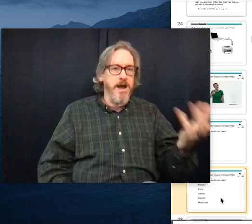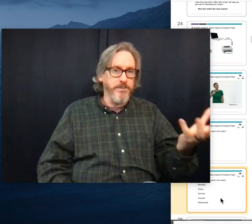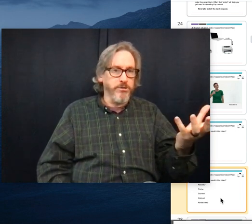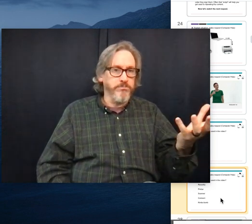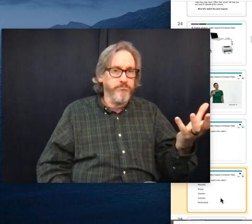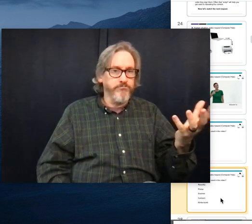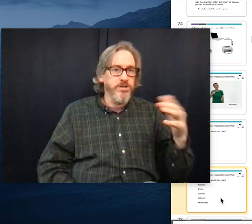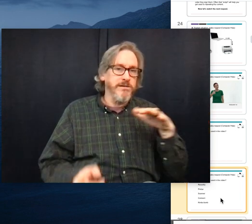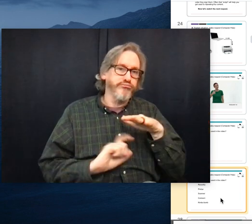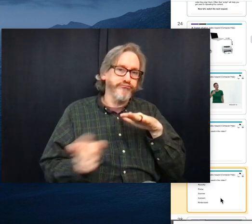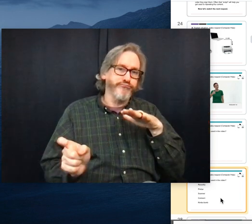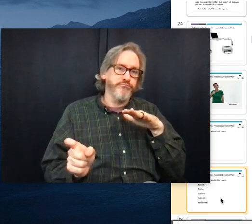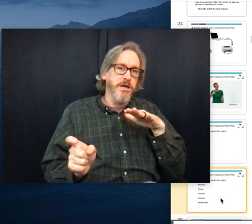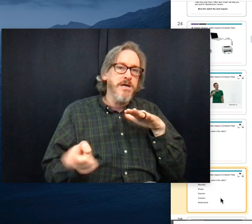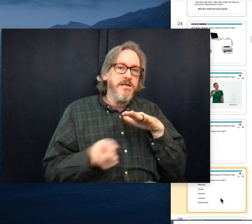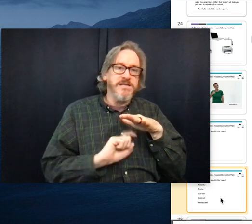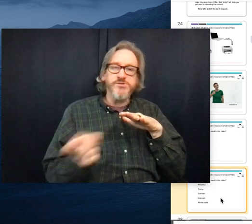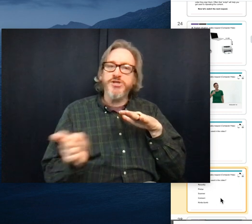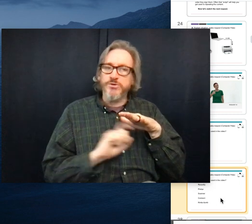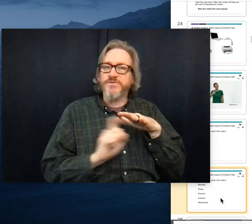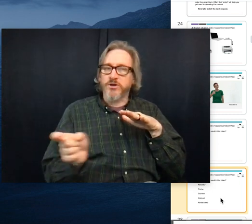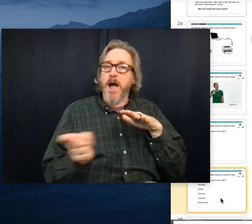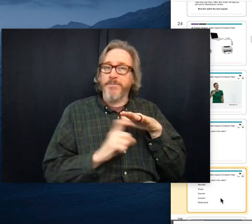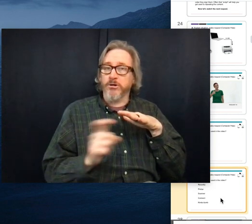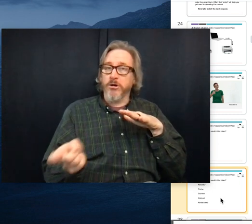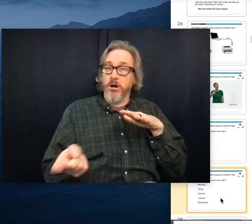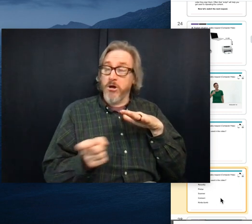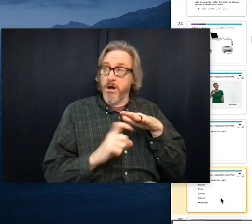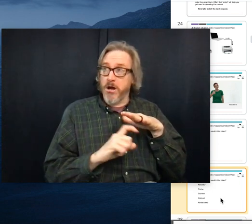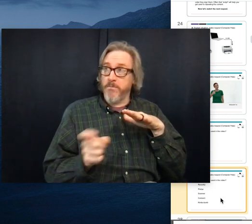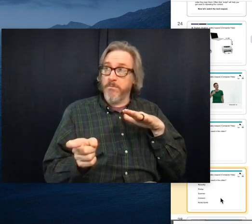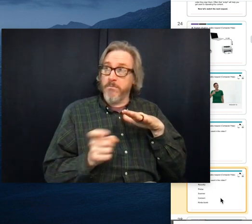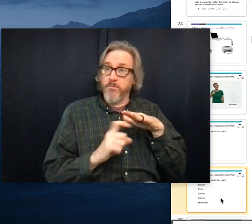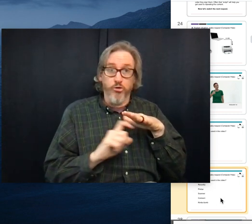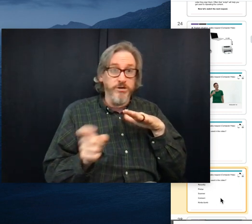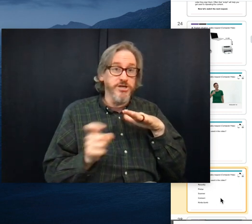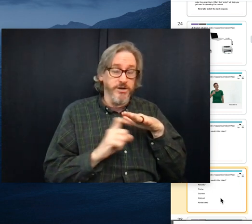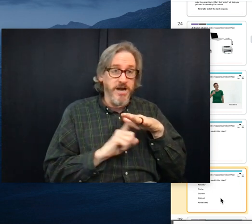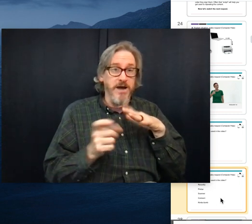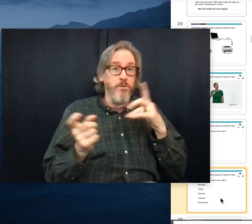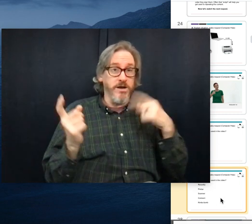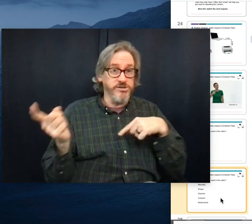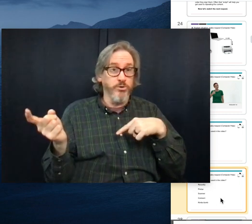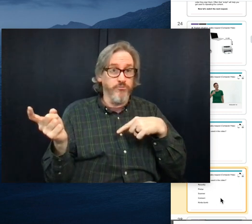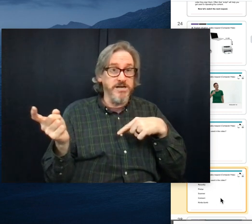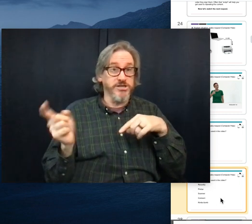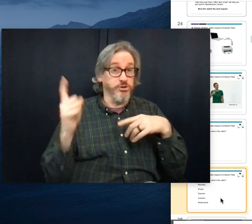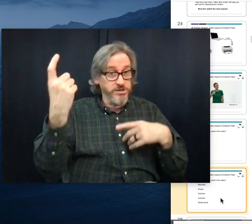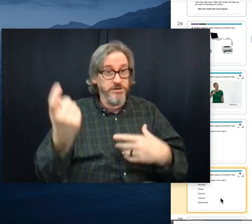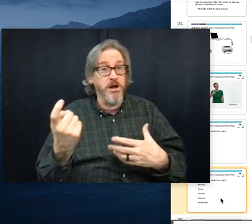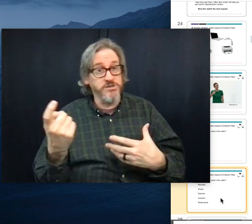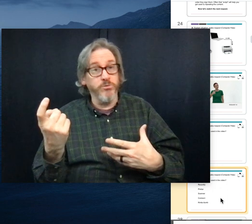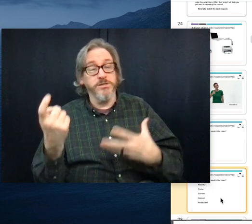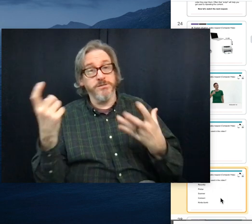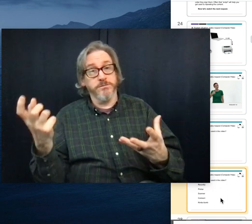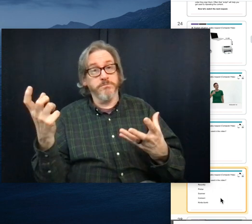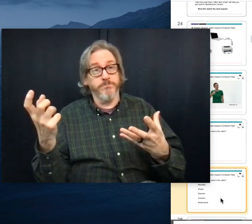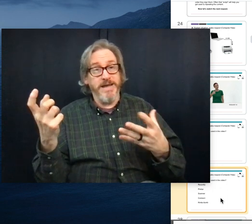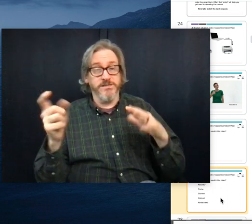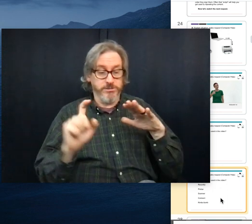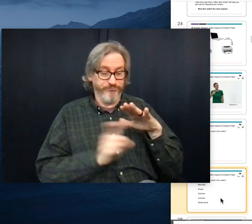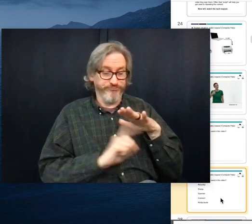scanner copier. This was used for copier originally when I went to school in Rochester, where Xerox